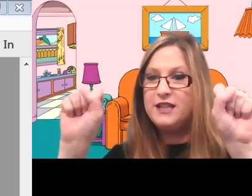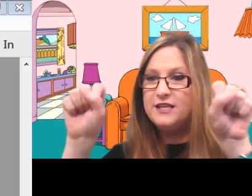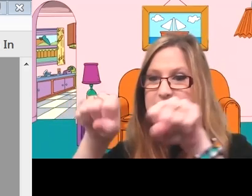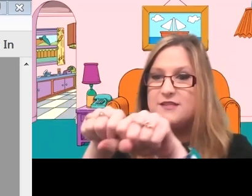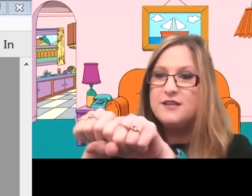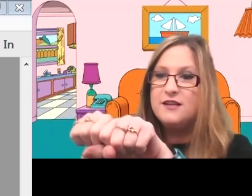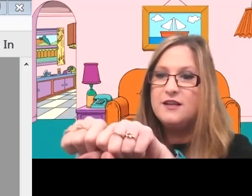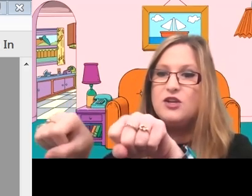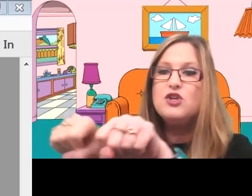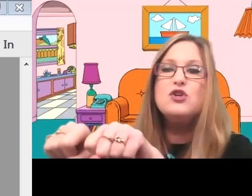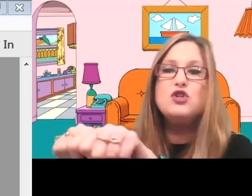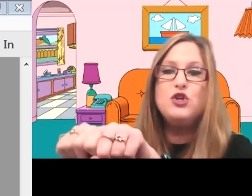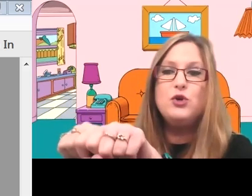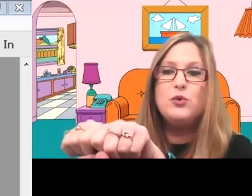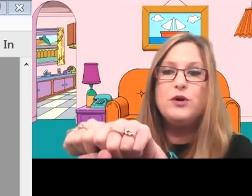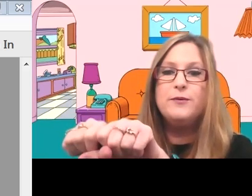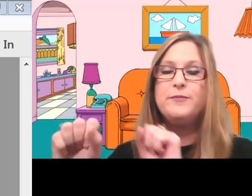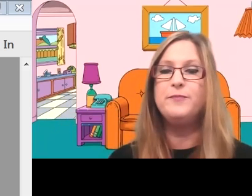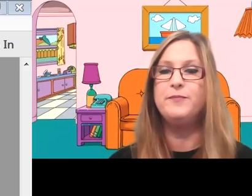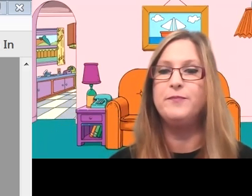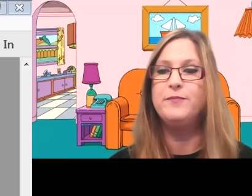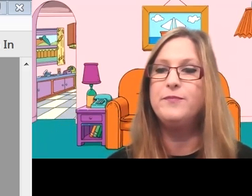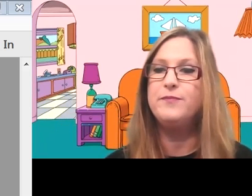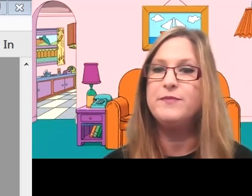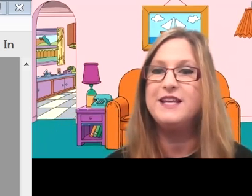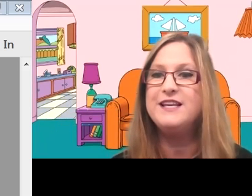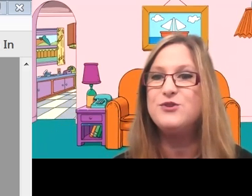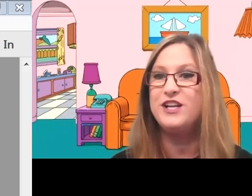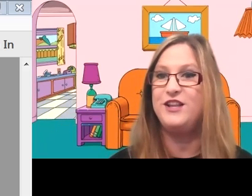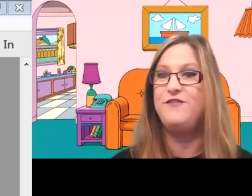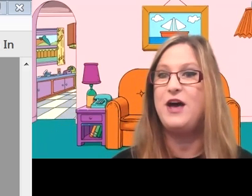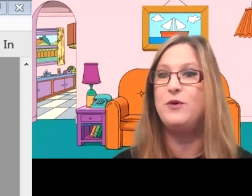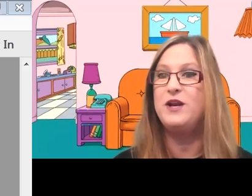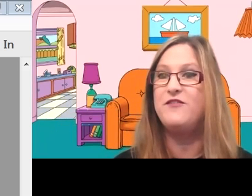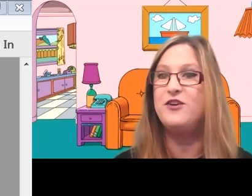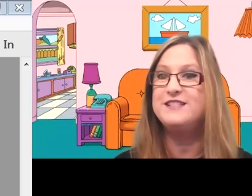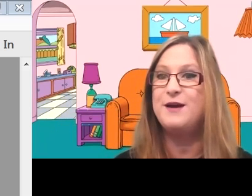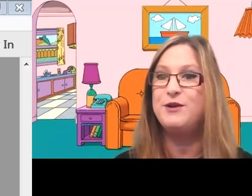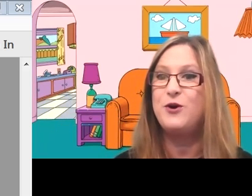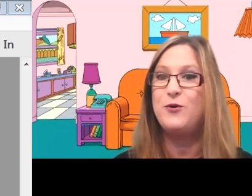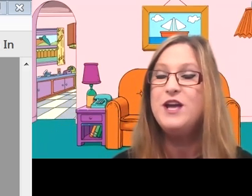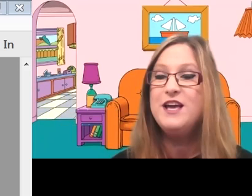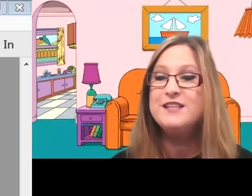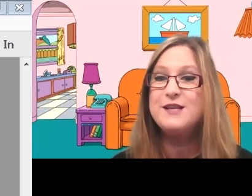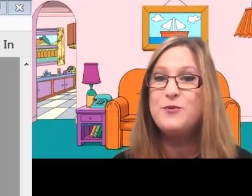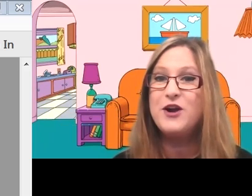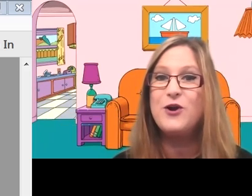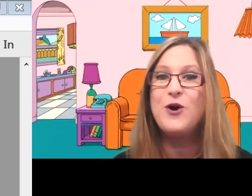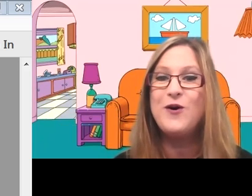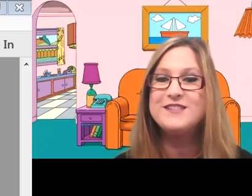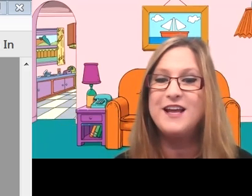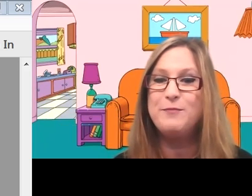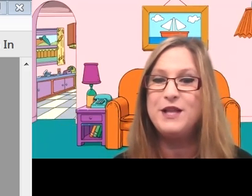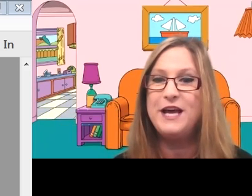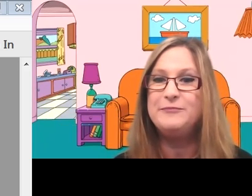together like this. Shoe. Kids are going to love that one whenever it's time to go somewhere or